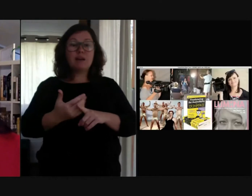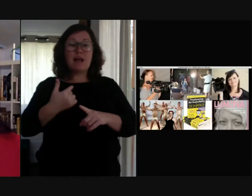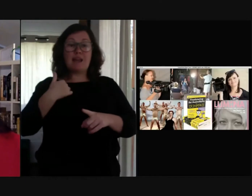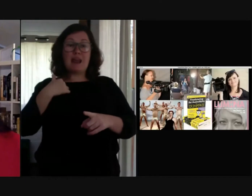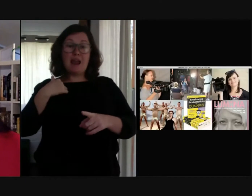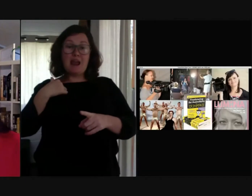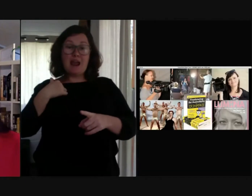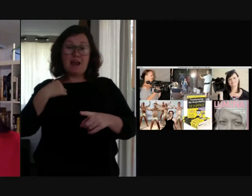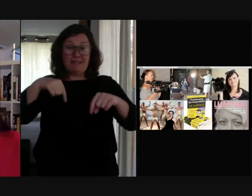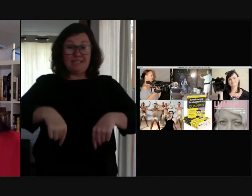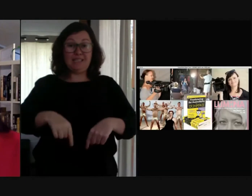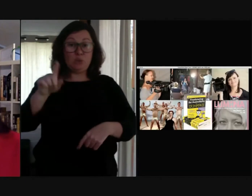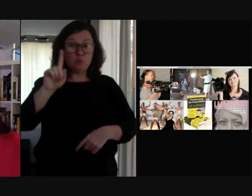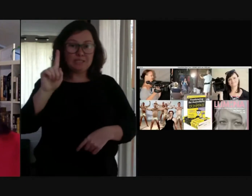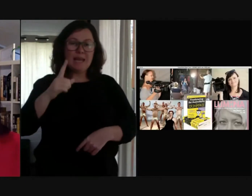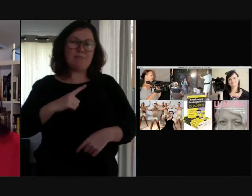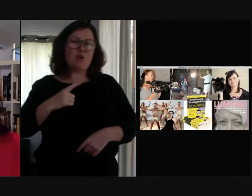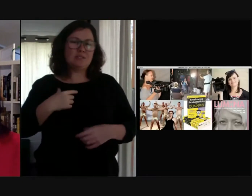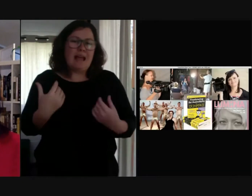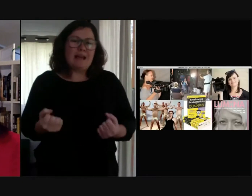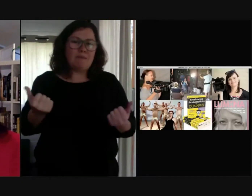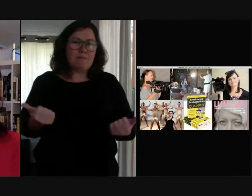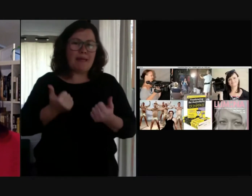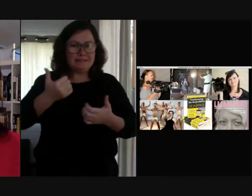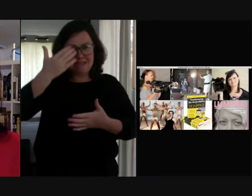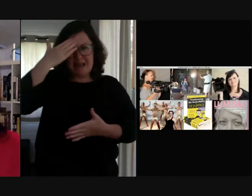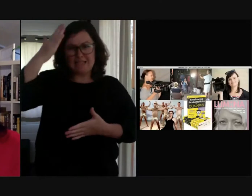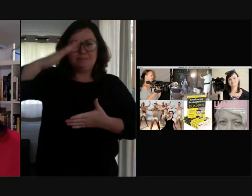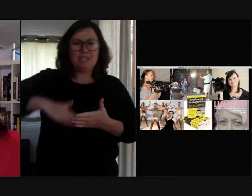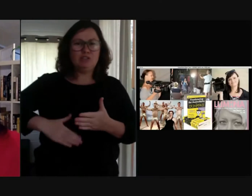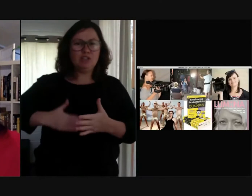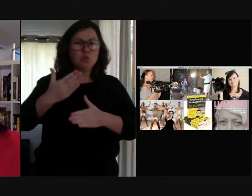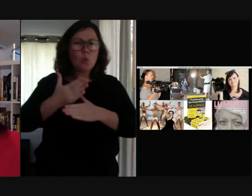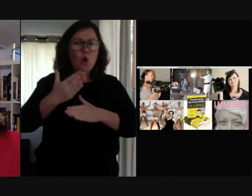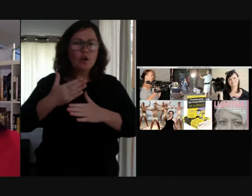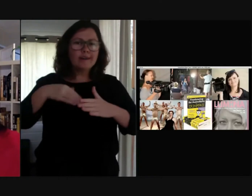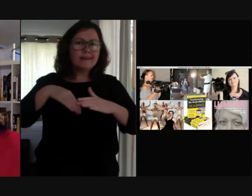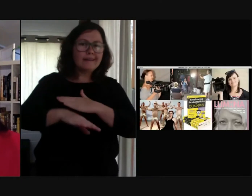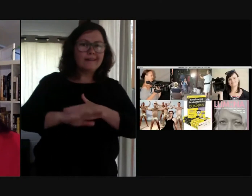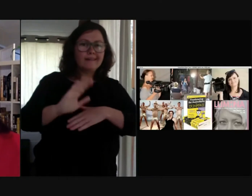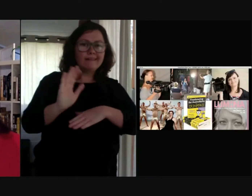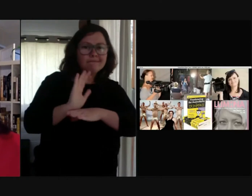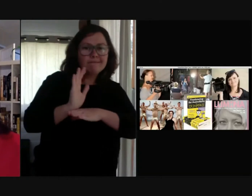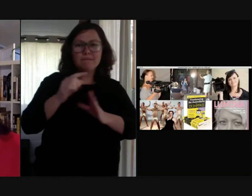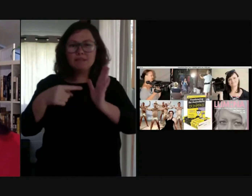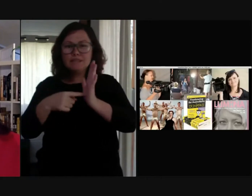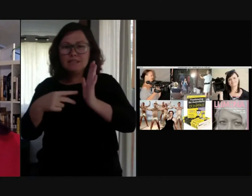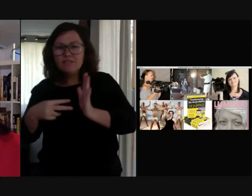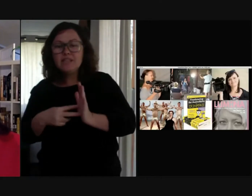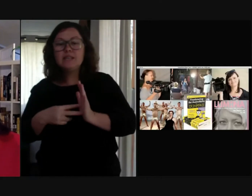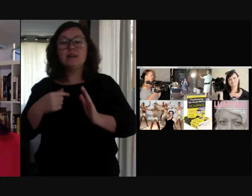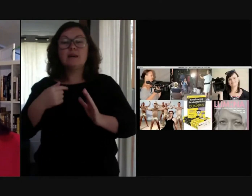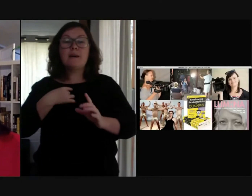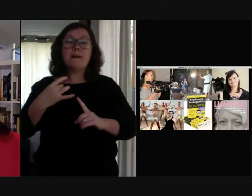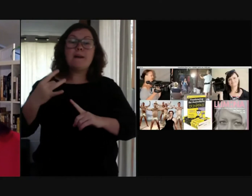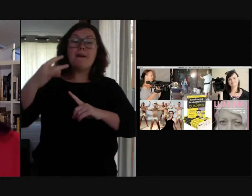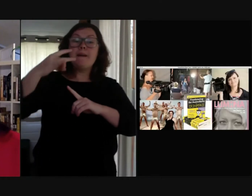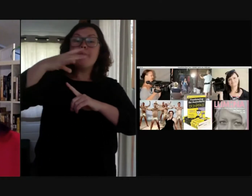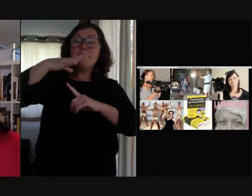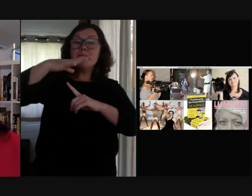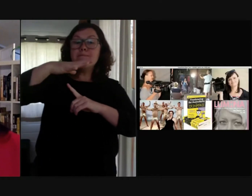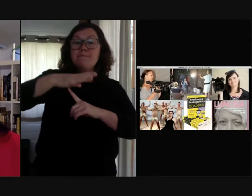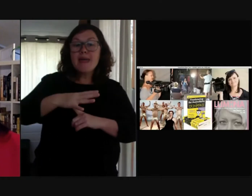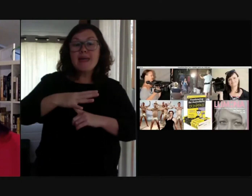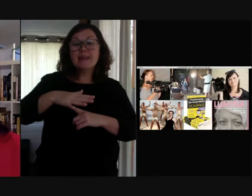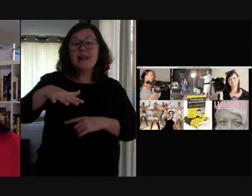my history as a screen practitioner. And so my main area of practice has been in, thank you, Wendy.